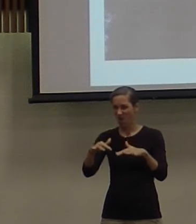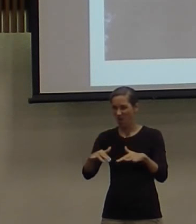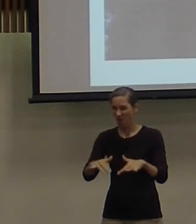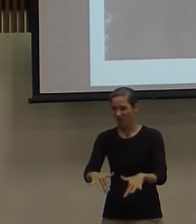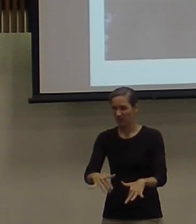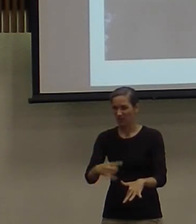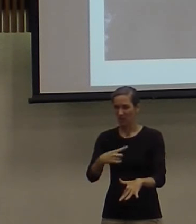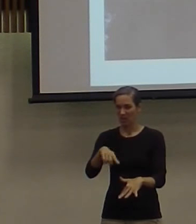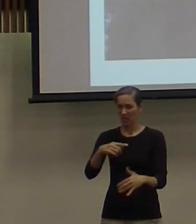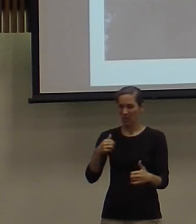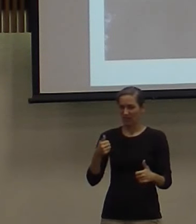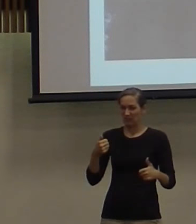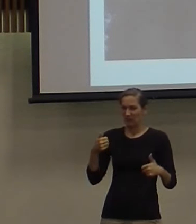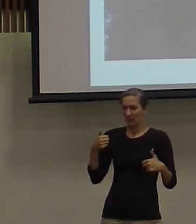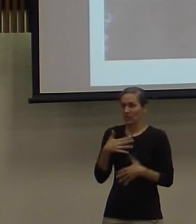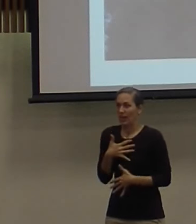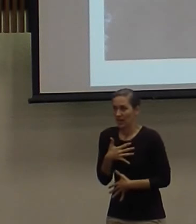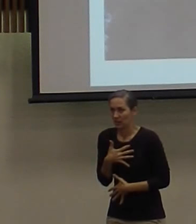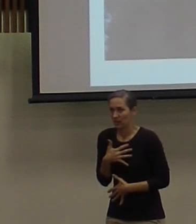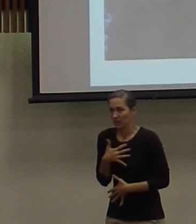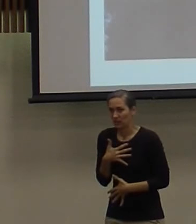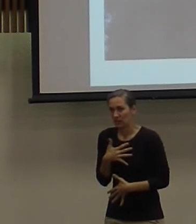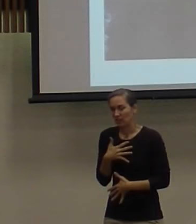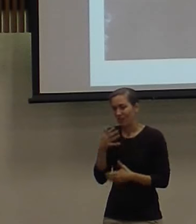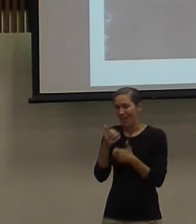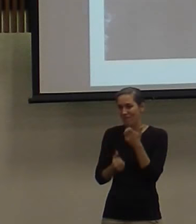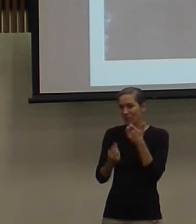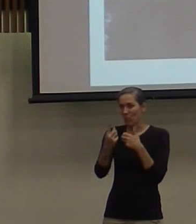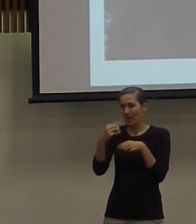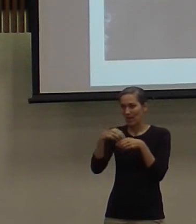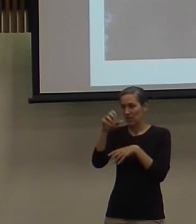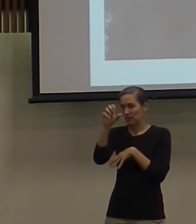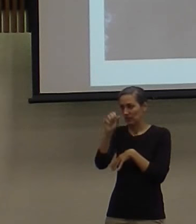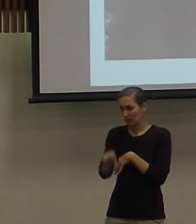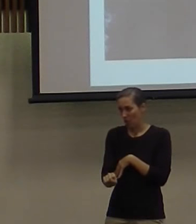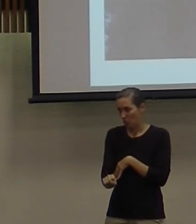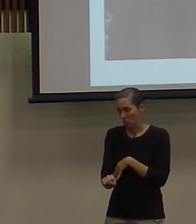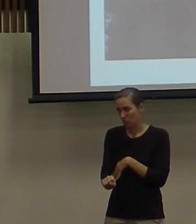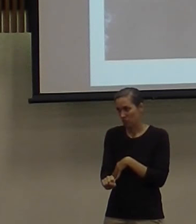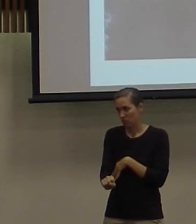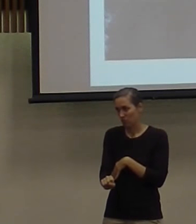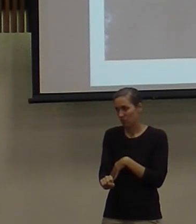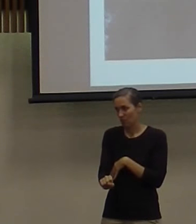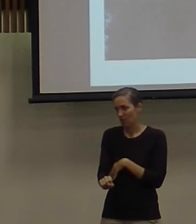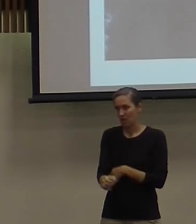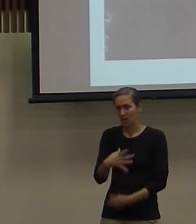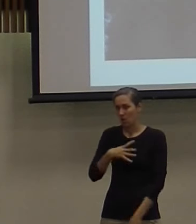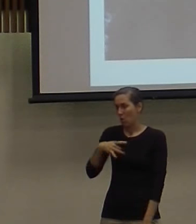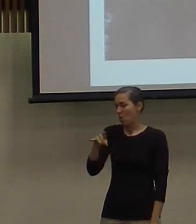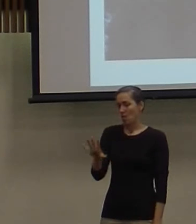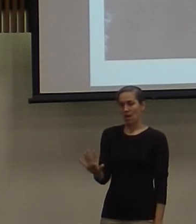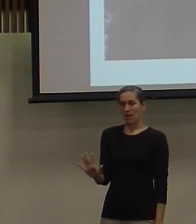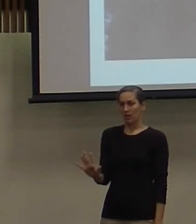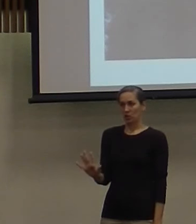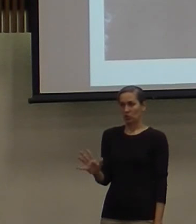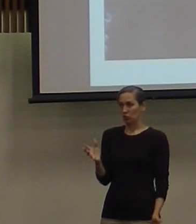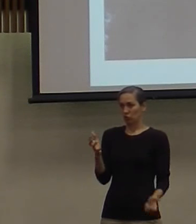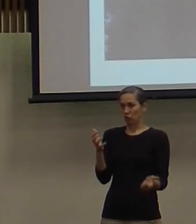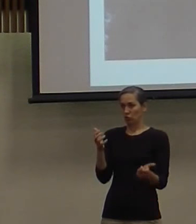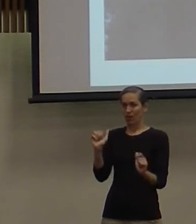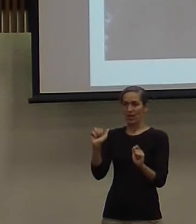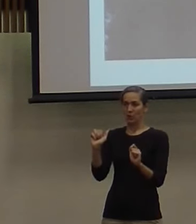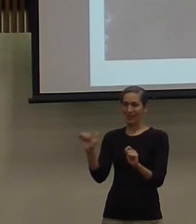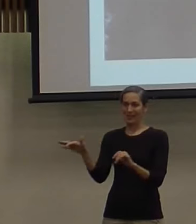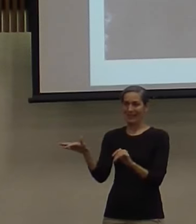fear, and everyone in the south they they don't like it. So they try to leave. They